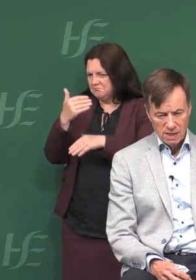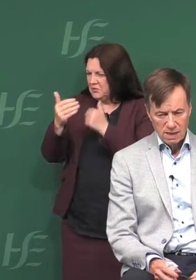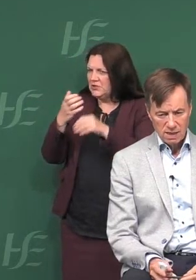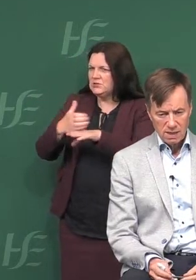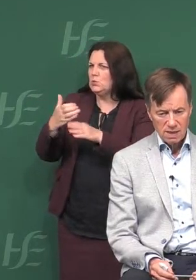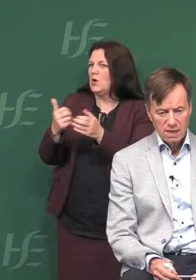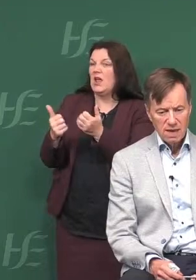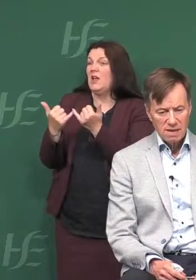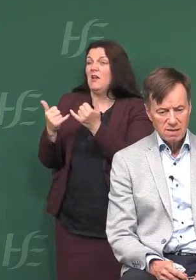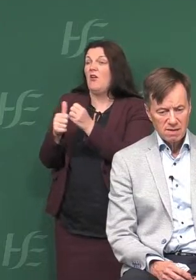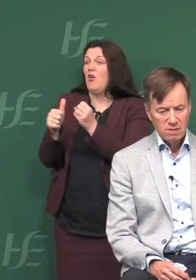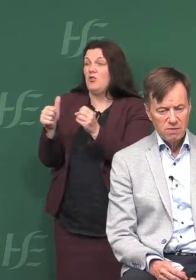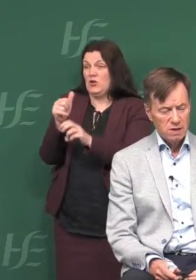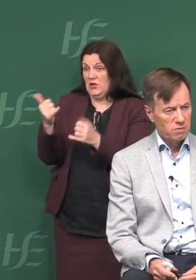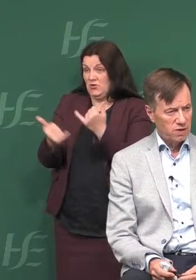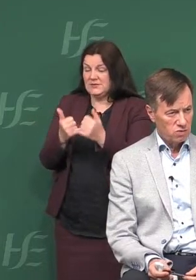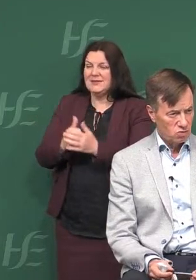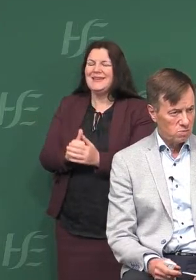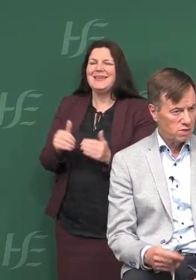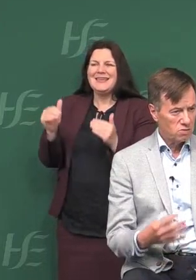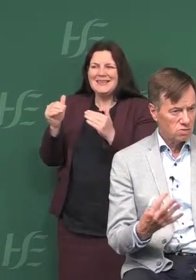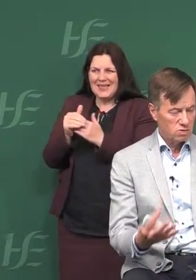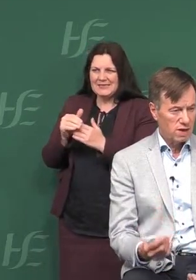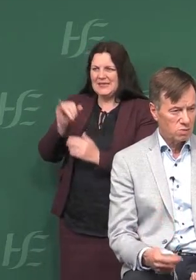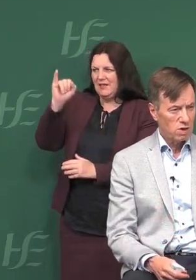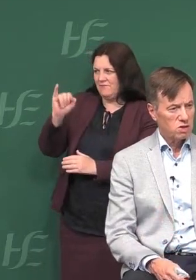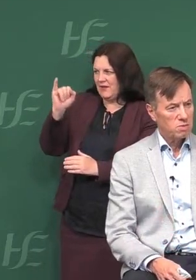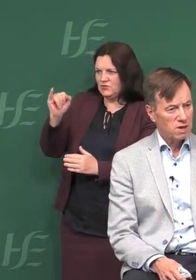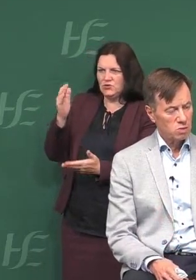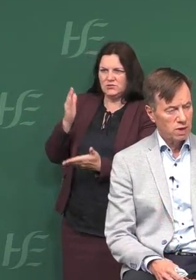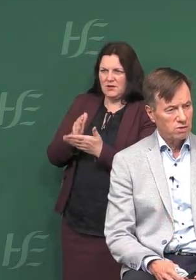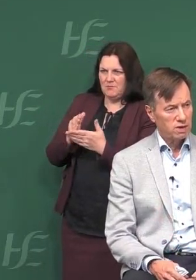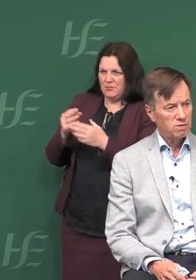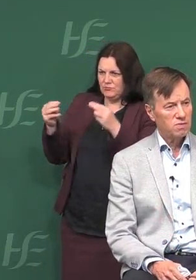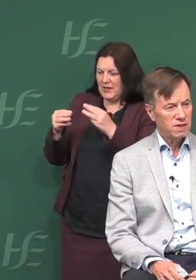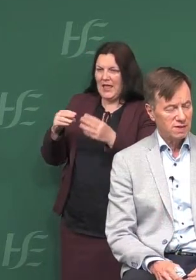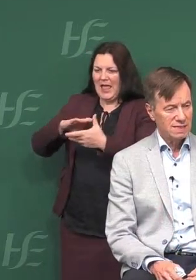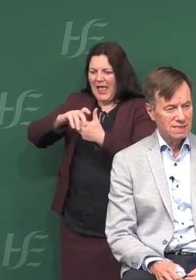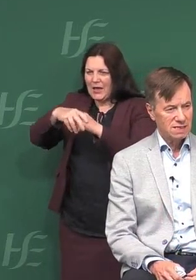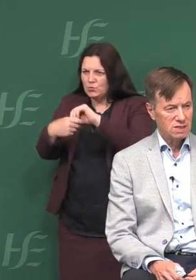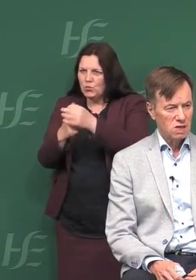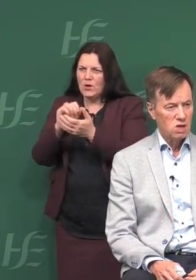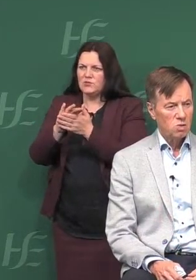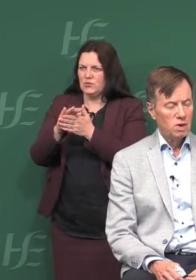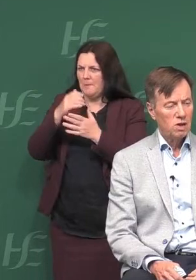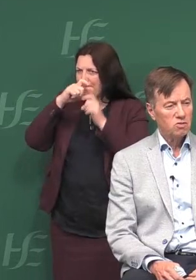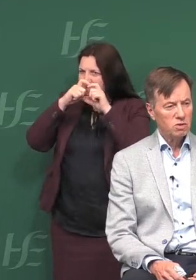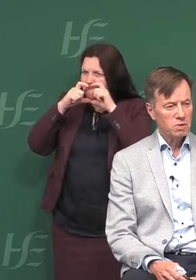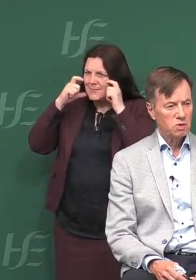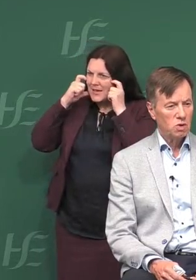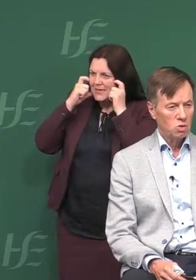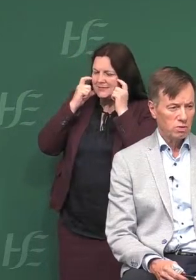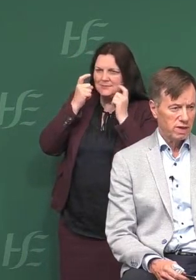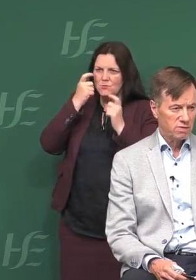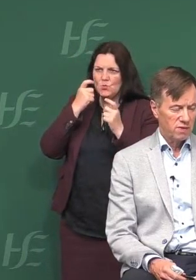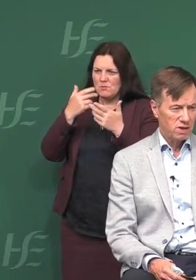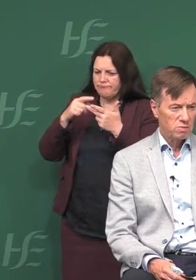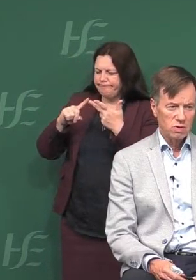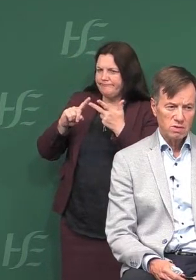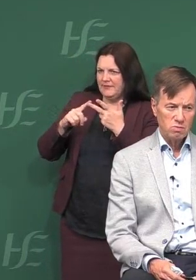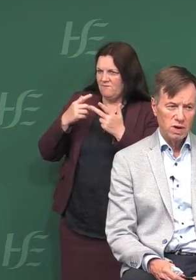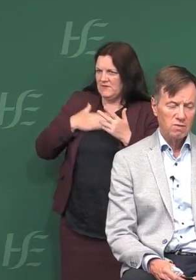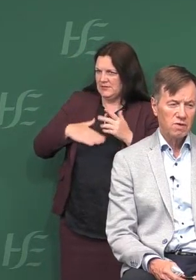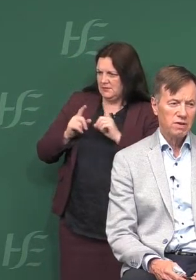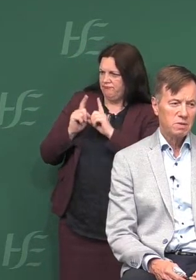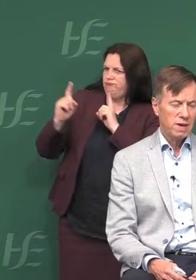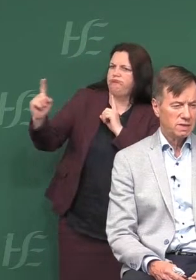years. Yes, infection prevention control measures, hand washing, mask wearing, physical distance, will all contribute to lower rates of infection,